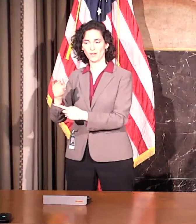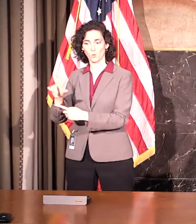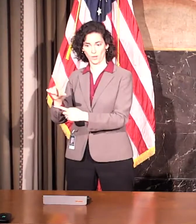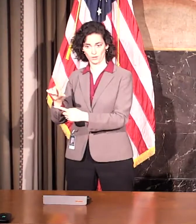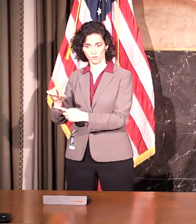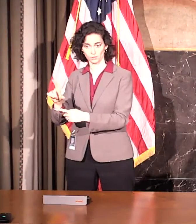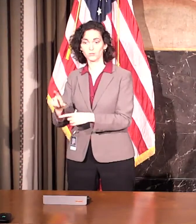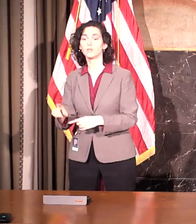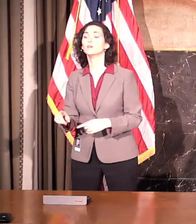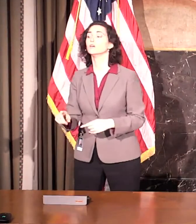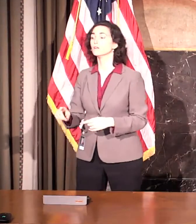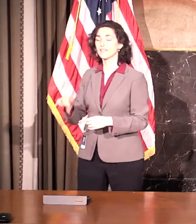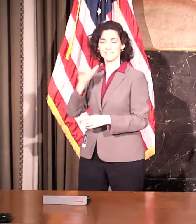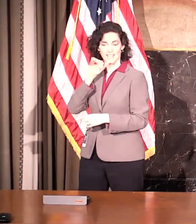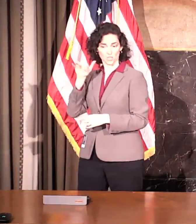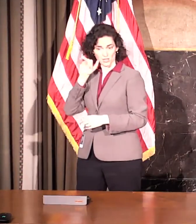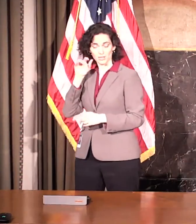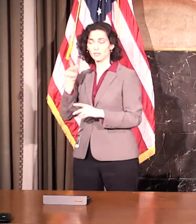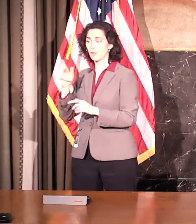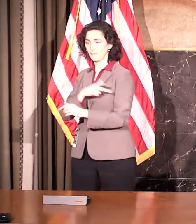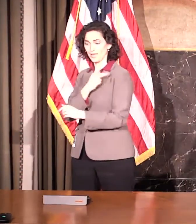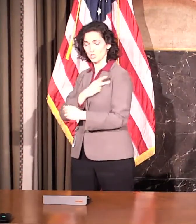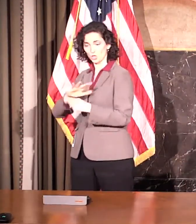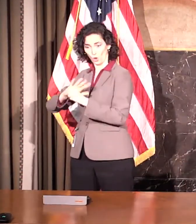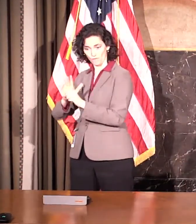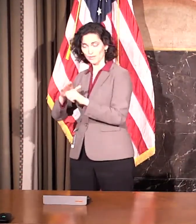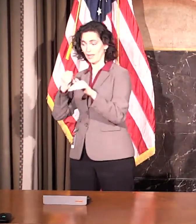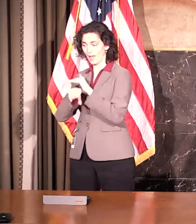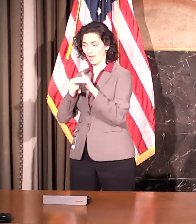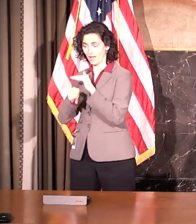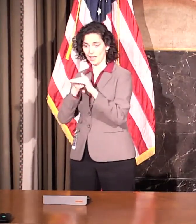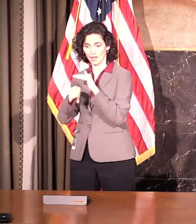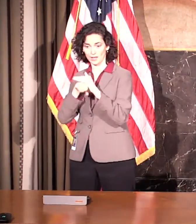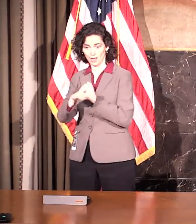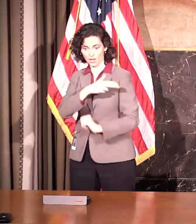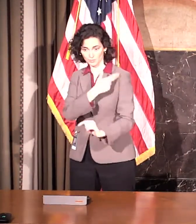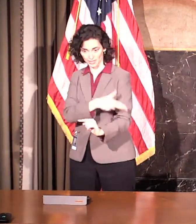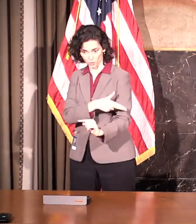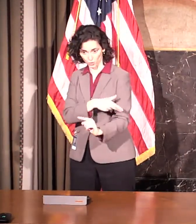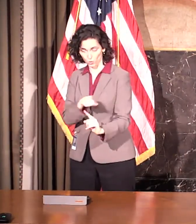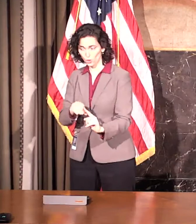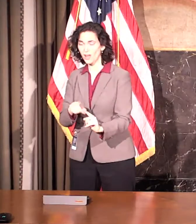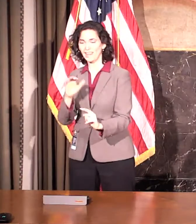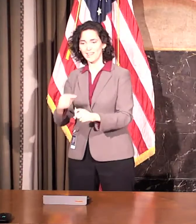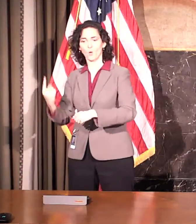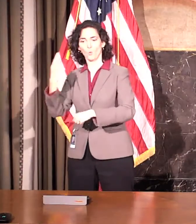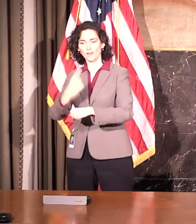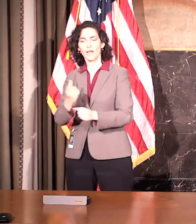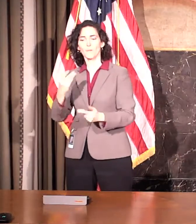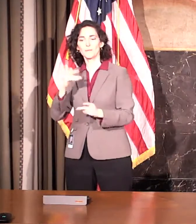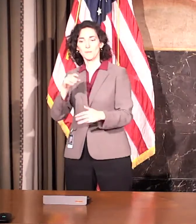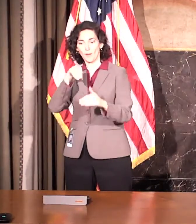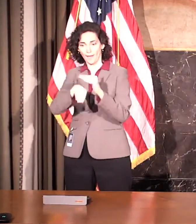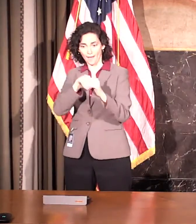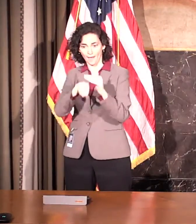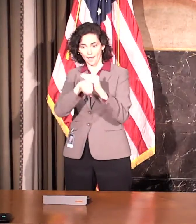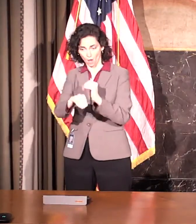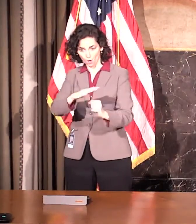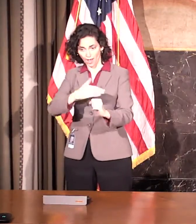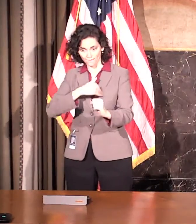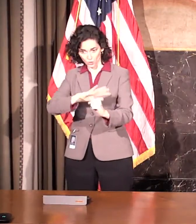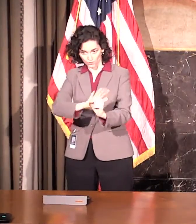on any day during the pandemic. So I don't want people to be misled into